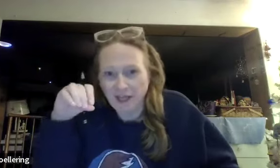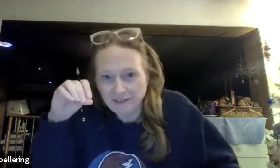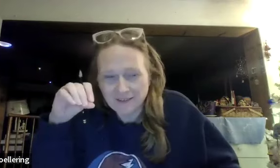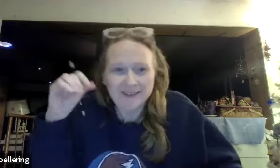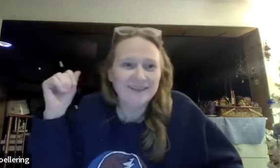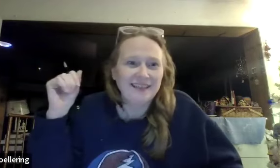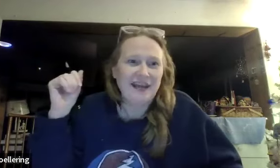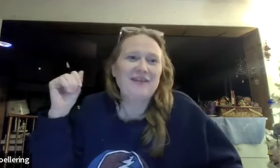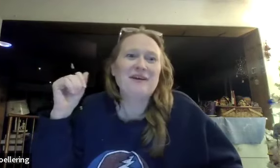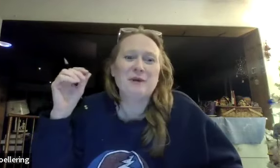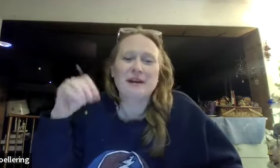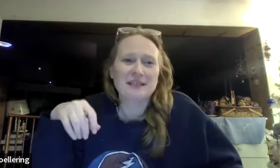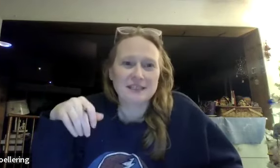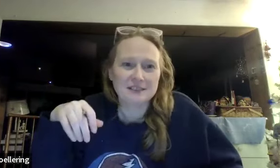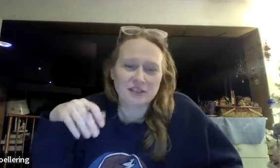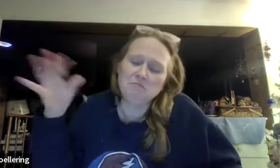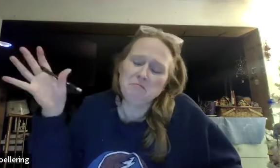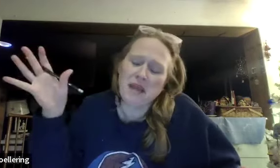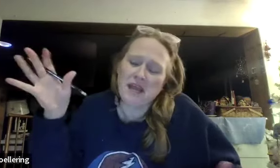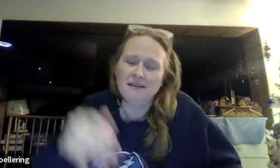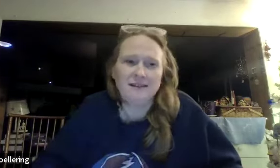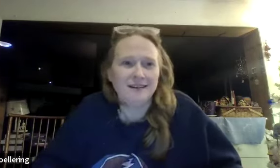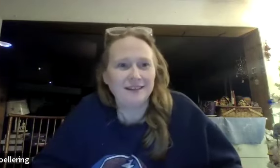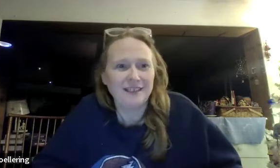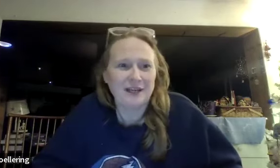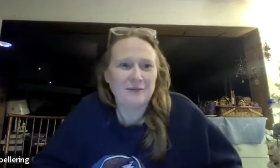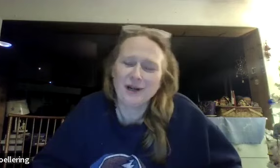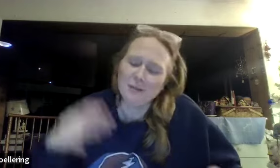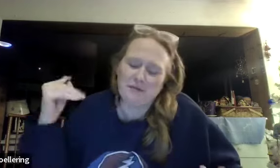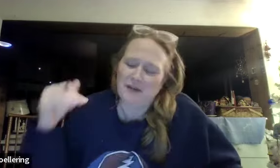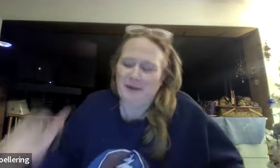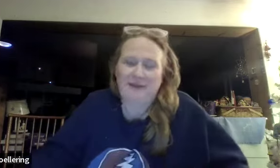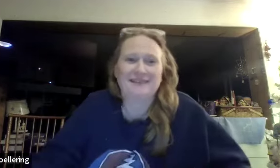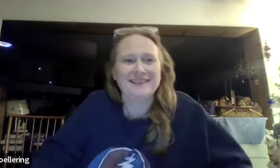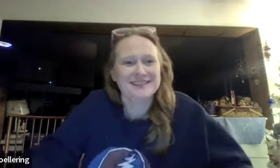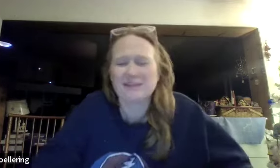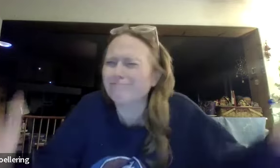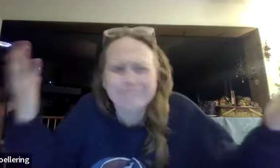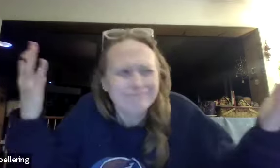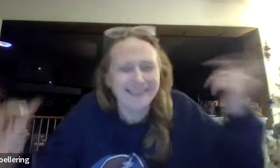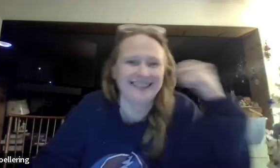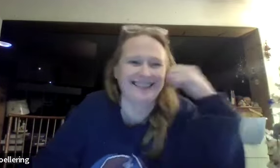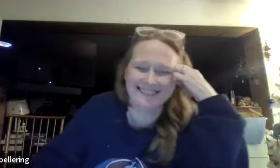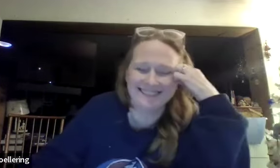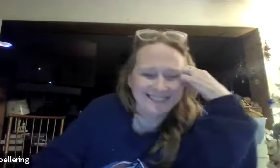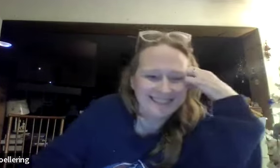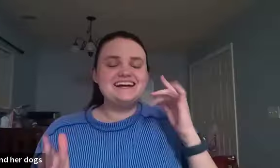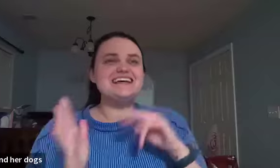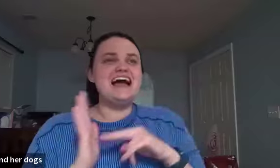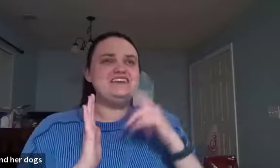run, and where ASL is just like, eh, call him a fake parent. It's like, It's because I